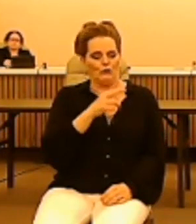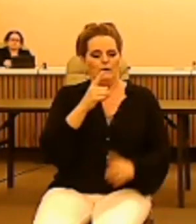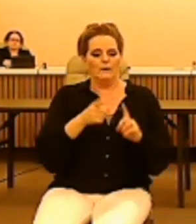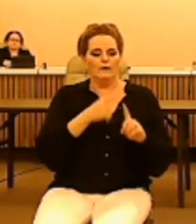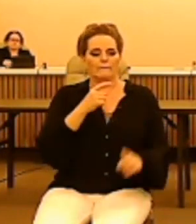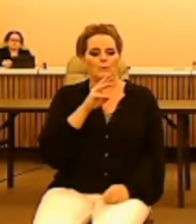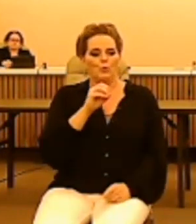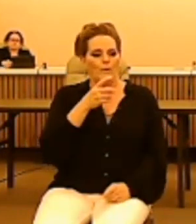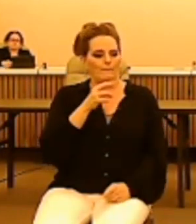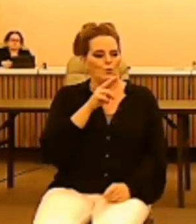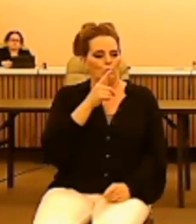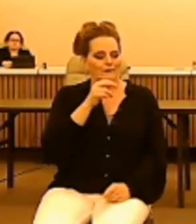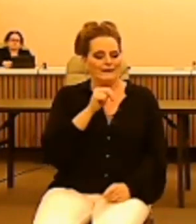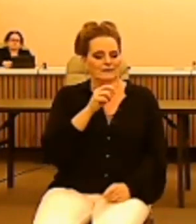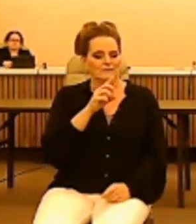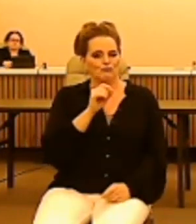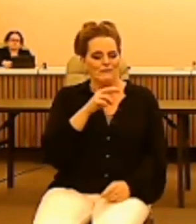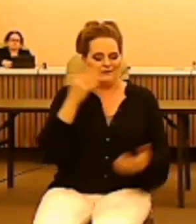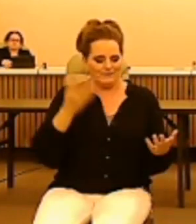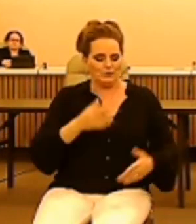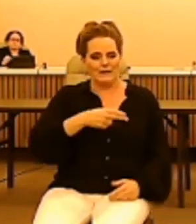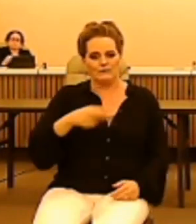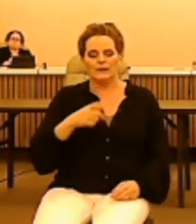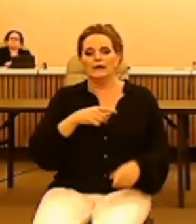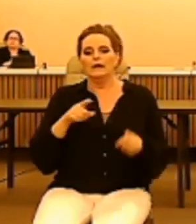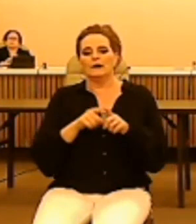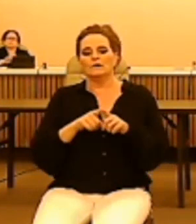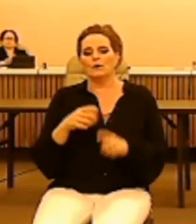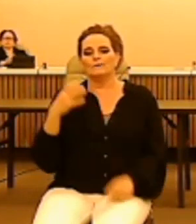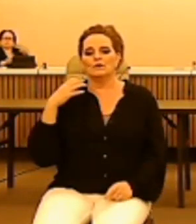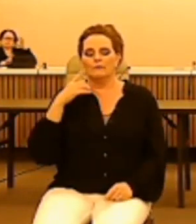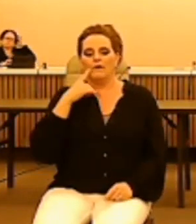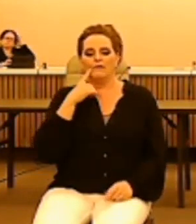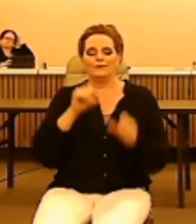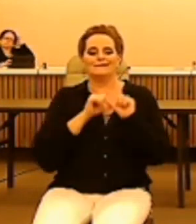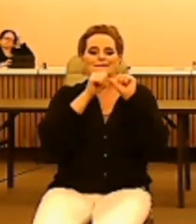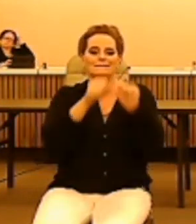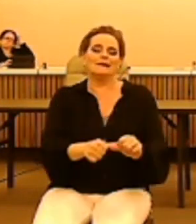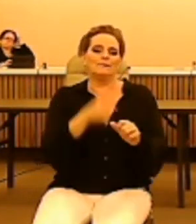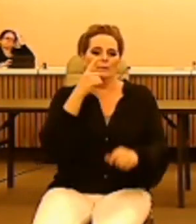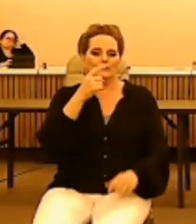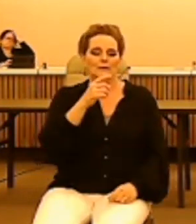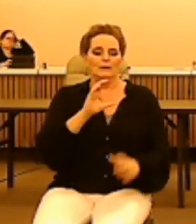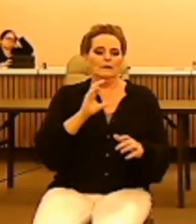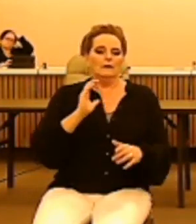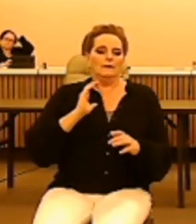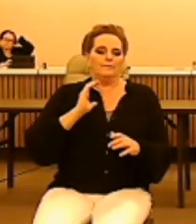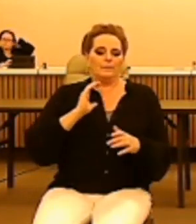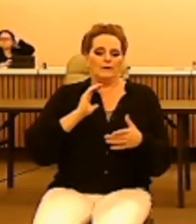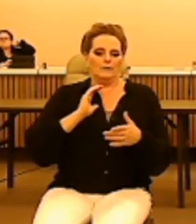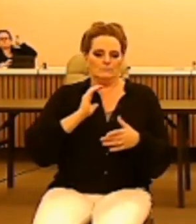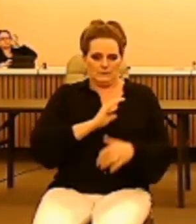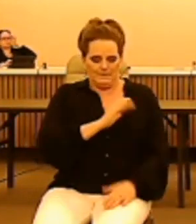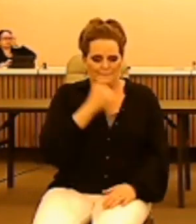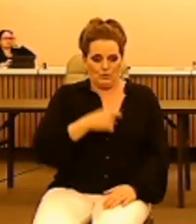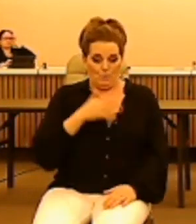Windeland Drive here in Henrietta, and I'm also chairperson of the Sustainability Committee for the town of Henrietta. So my job is